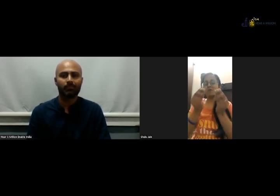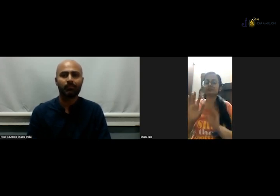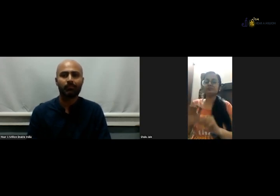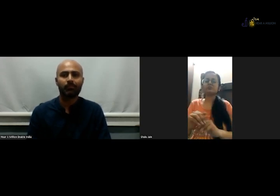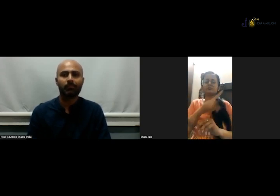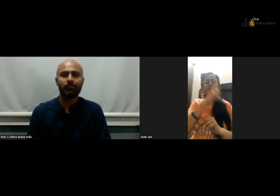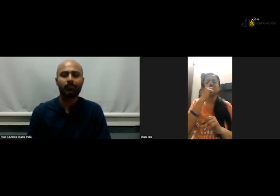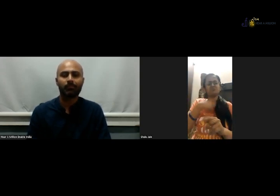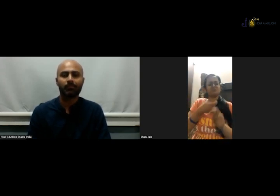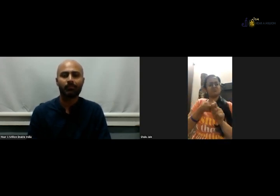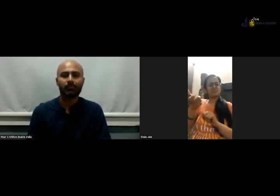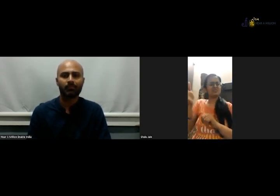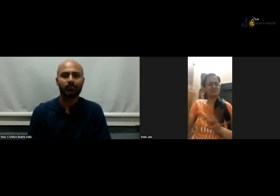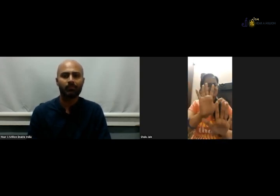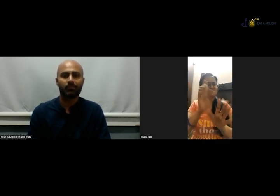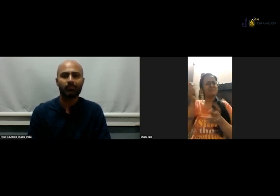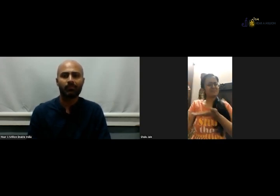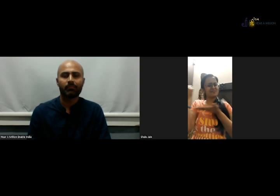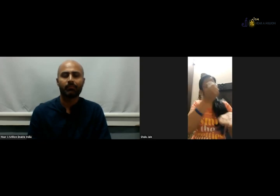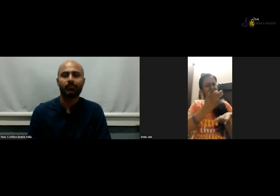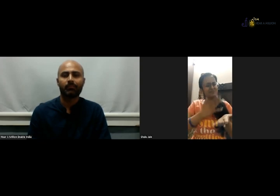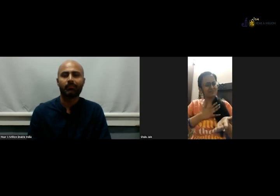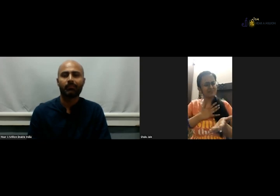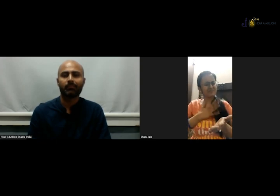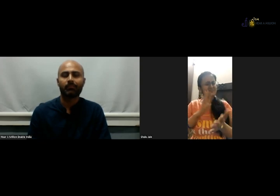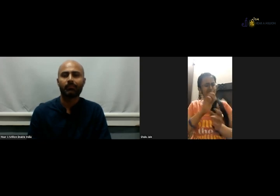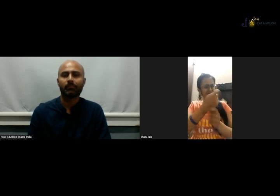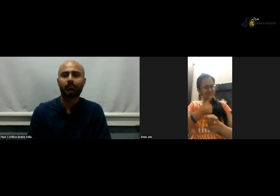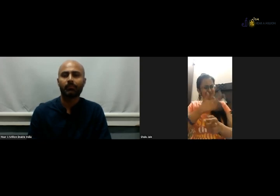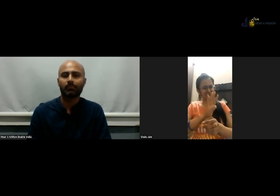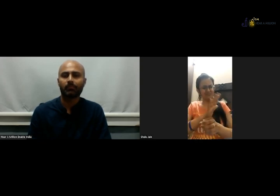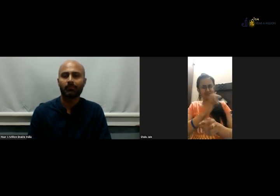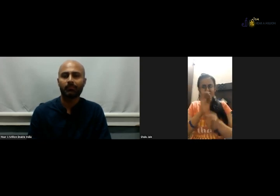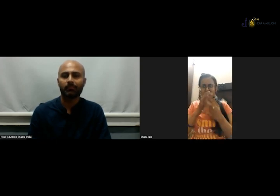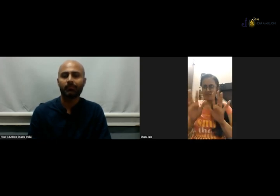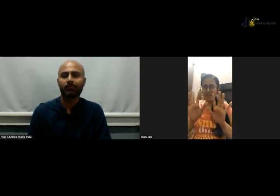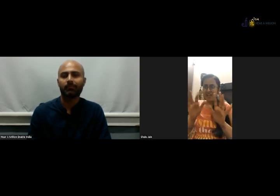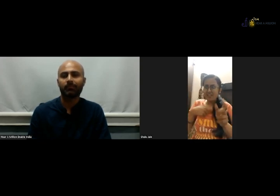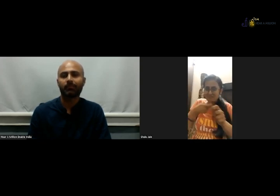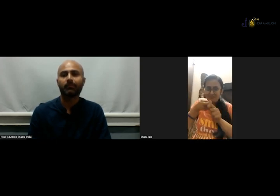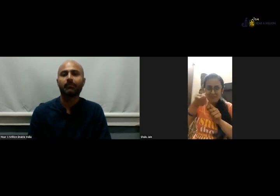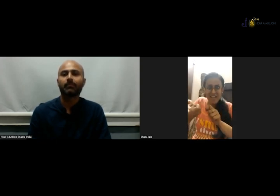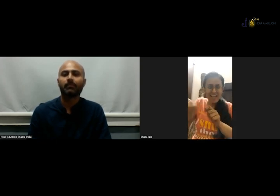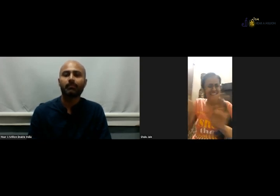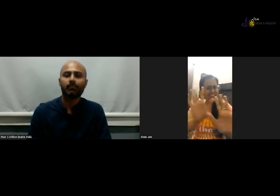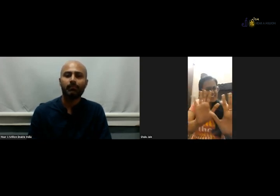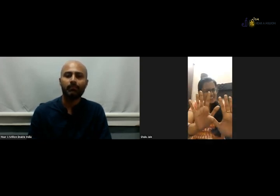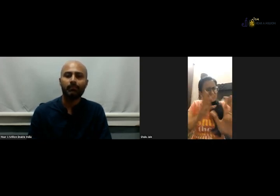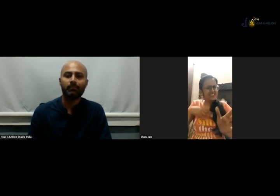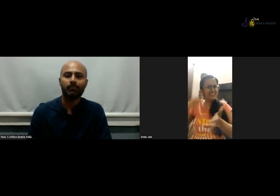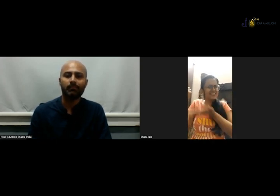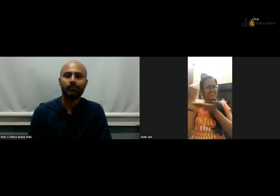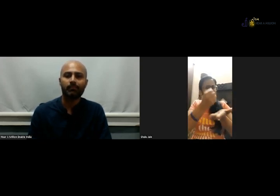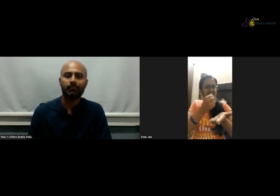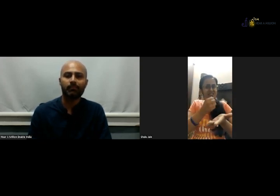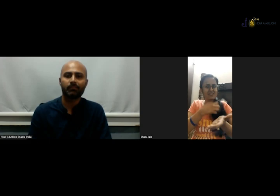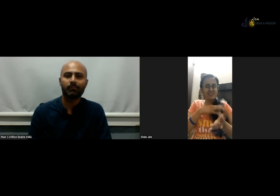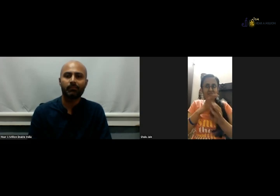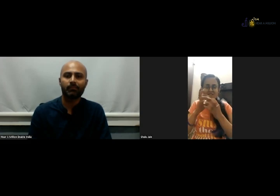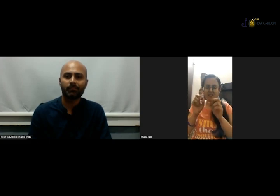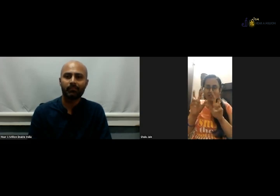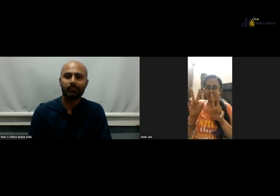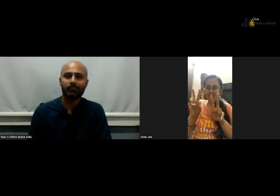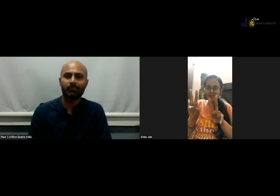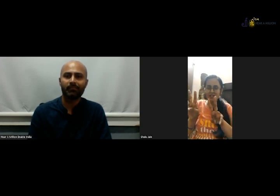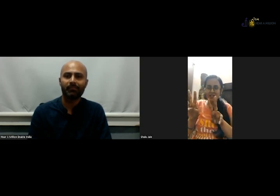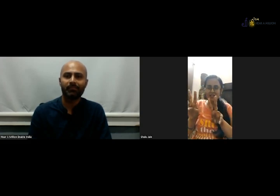people understood. Then the family accepted. So I told her that I will pay you. She said, no, I get the scholarship. You don't need to pay me. She said, no,